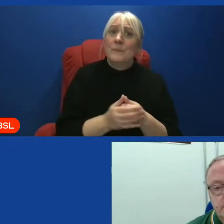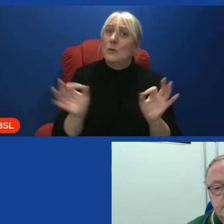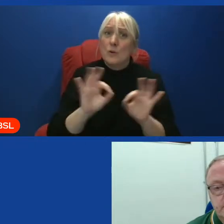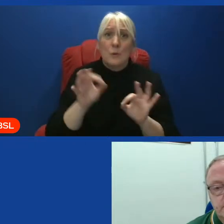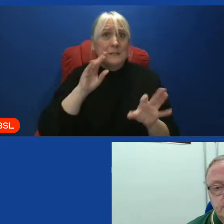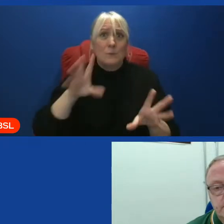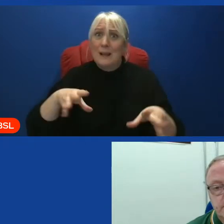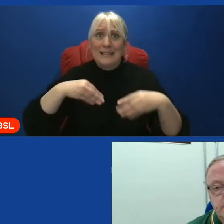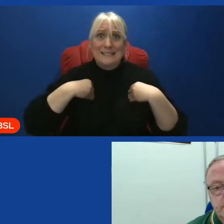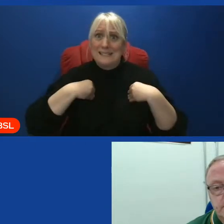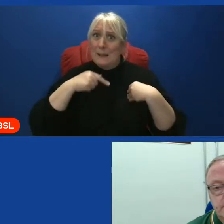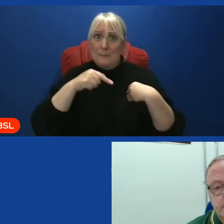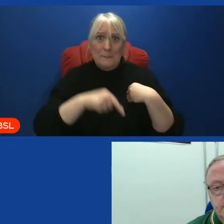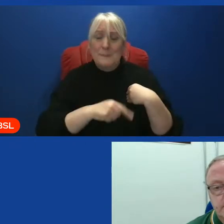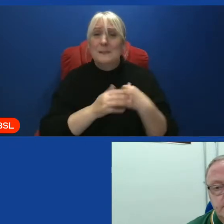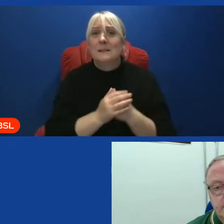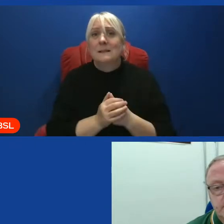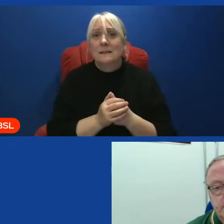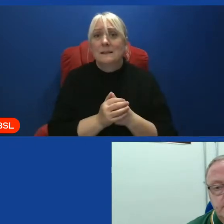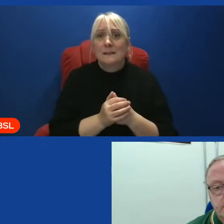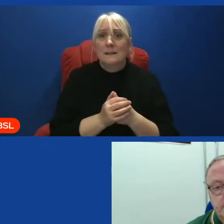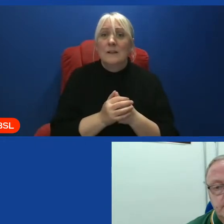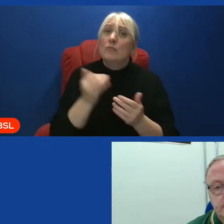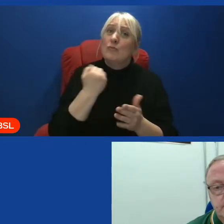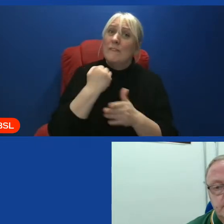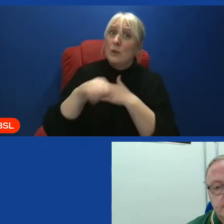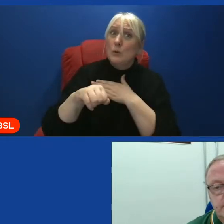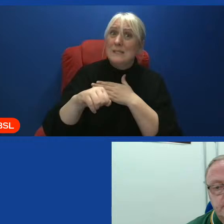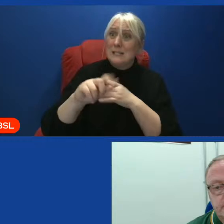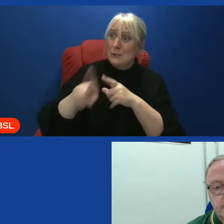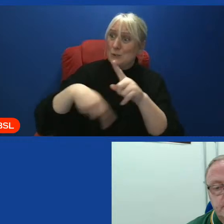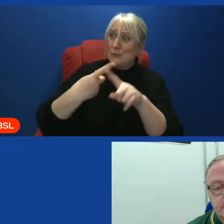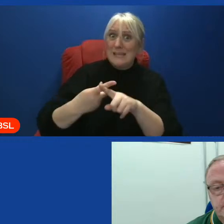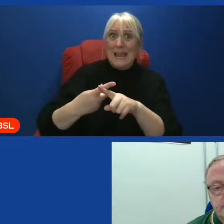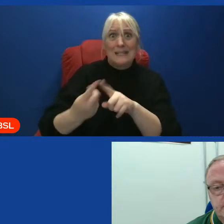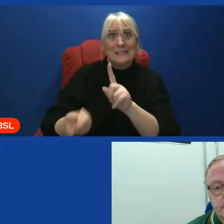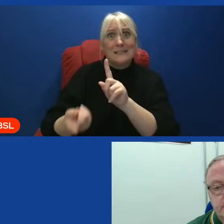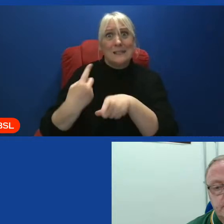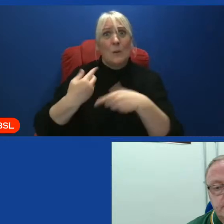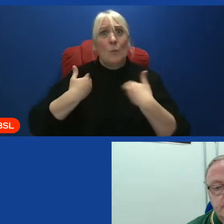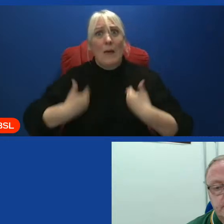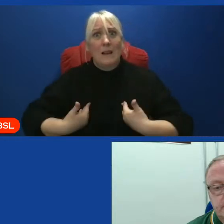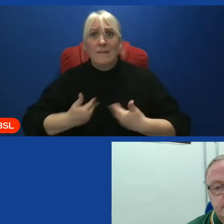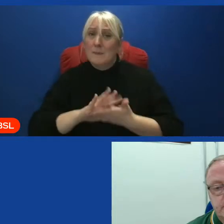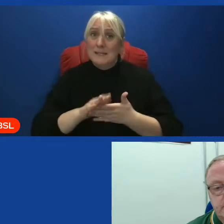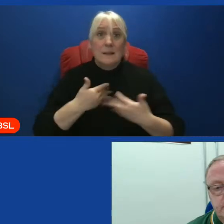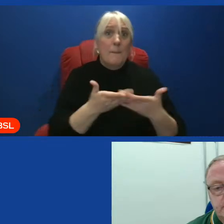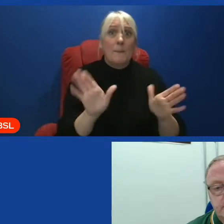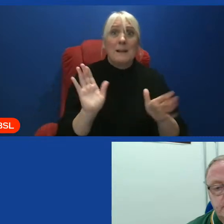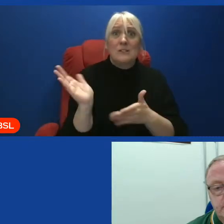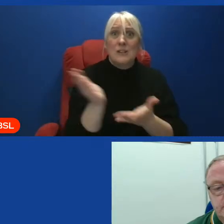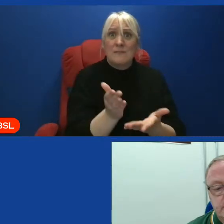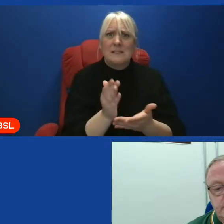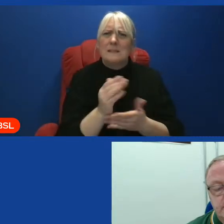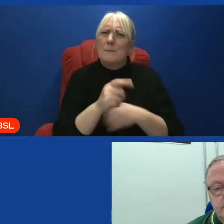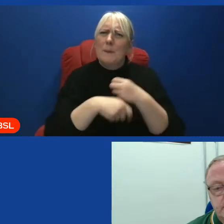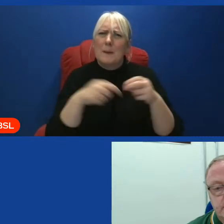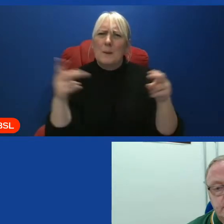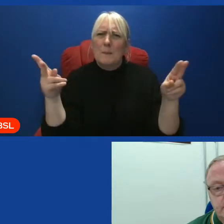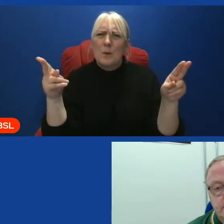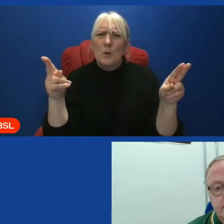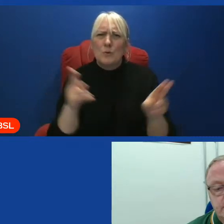1%. Refusing to tax wealth will continue to leave our public services short-staffed, cash-strapped